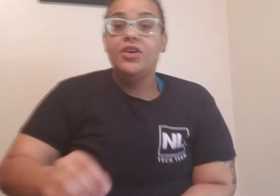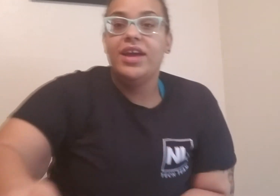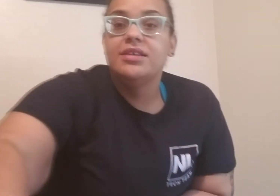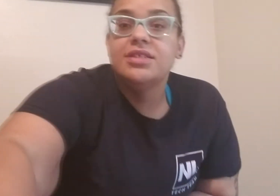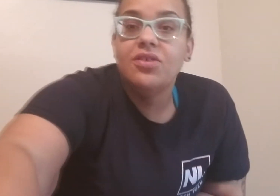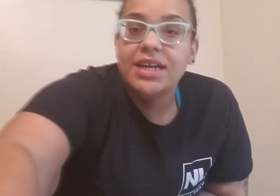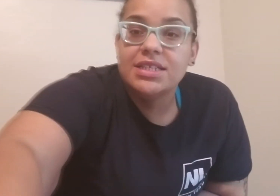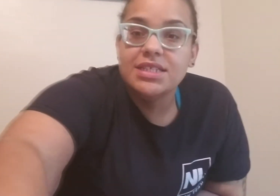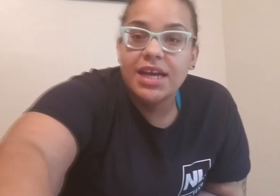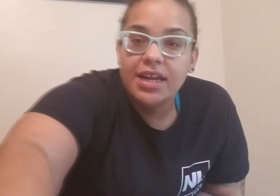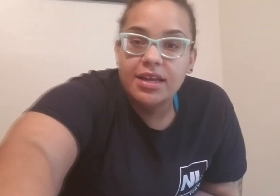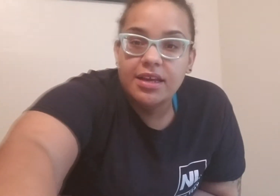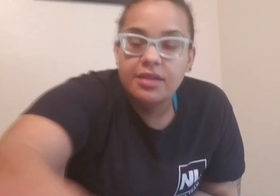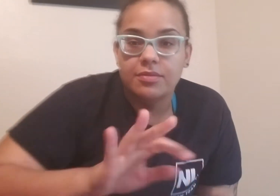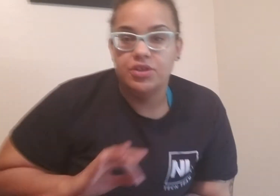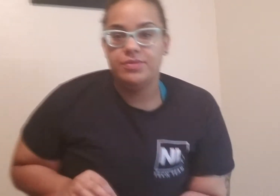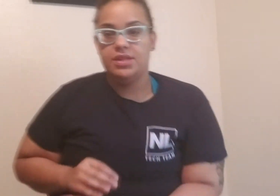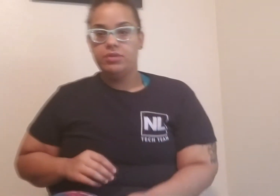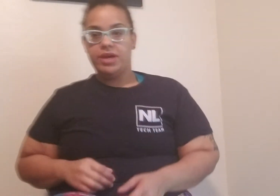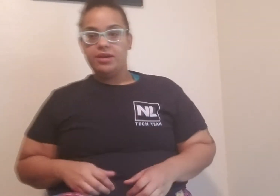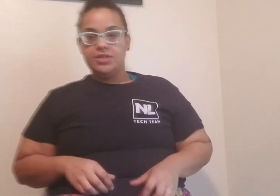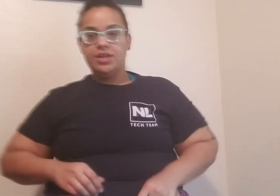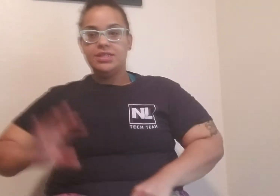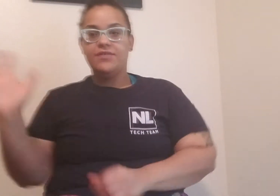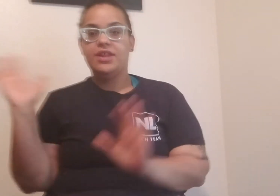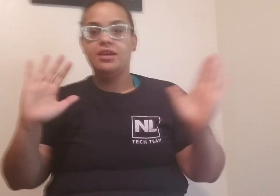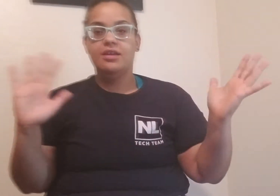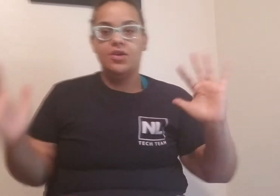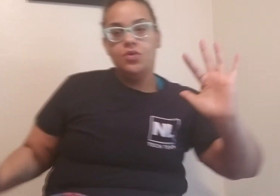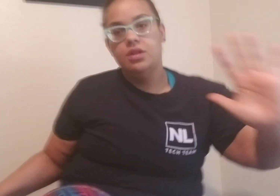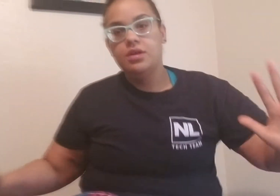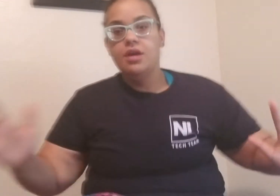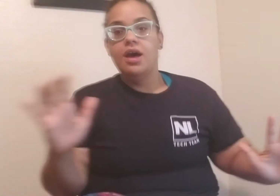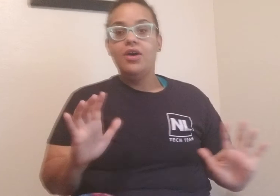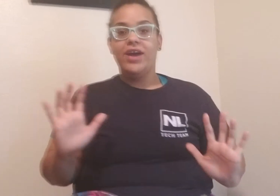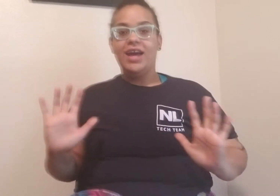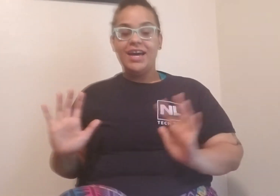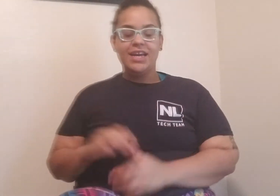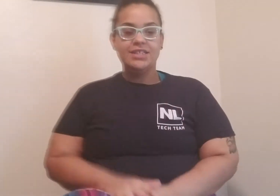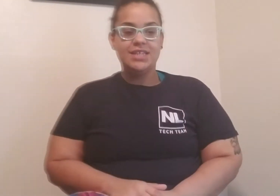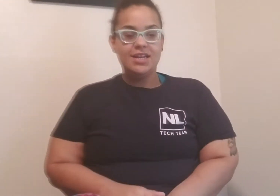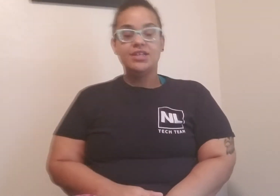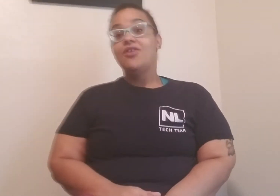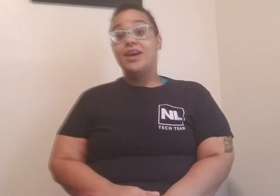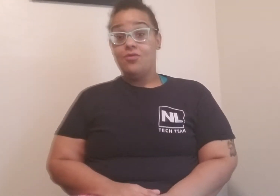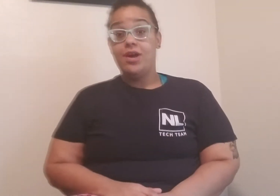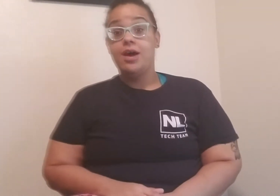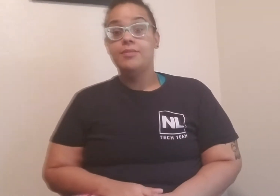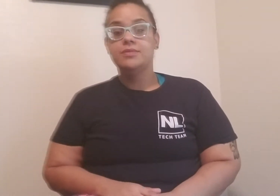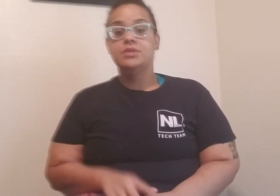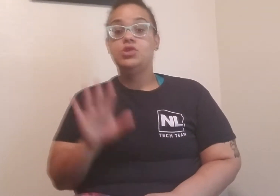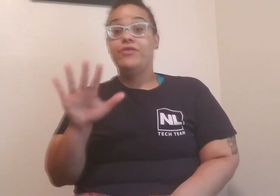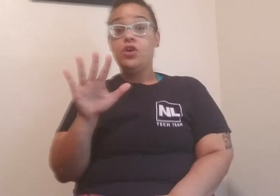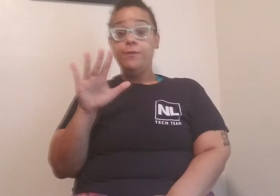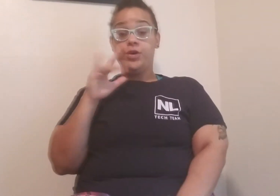Okay, so I decided, push my thing back so you can see everything. Cool. Okay, I decided to go ahead and do a video for you